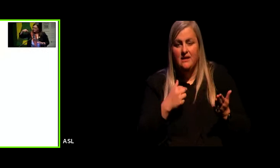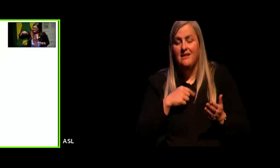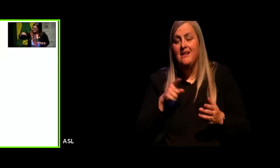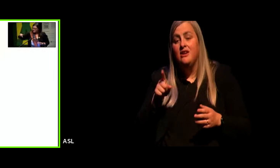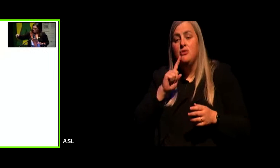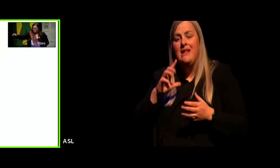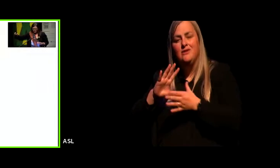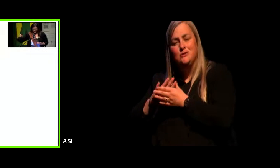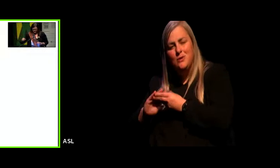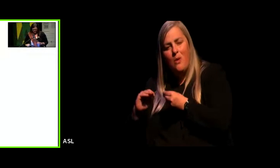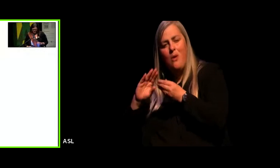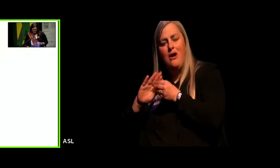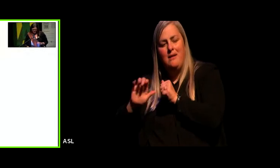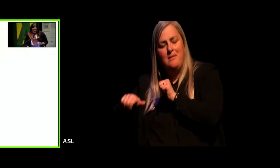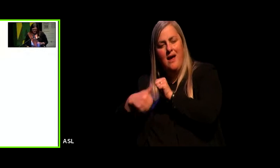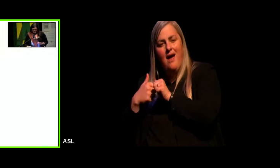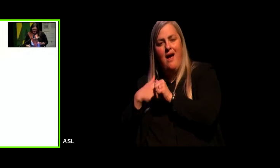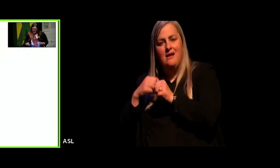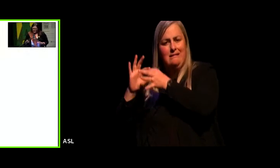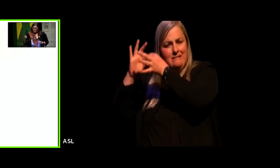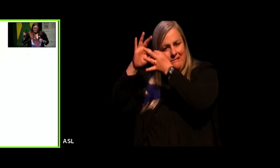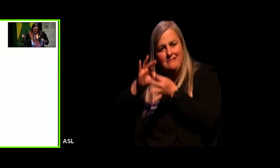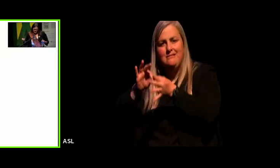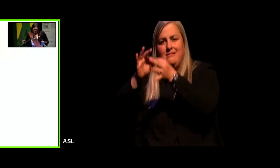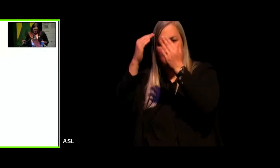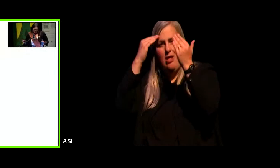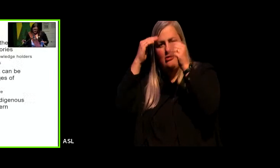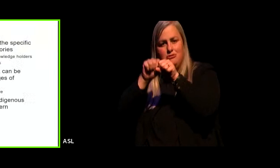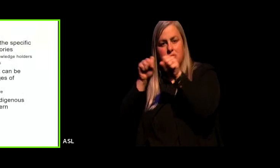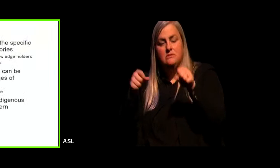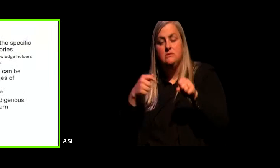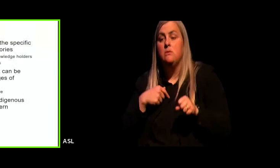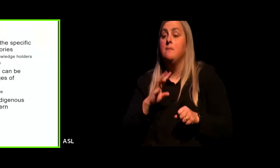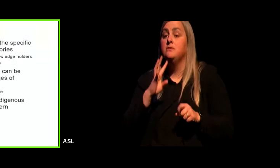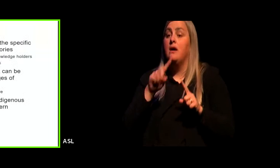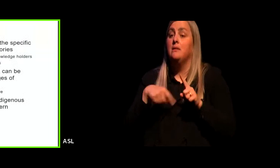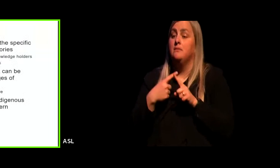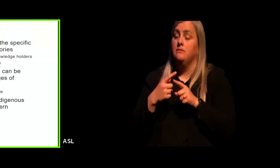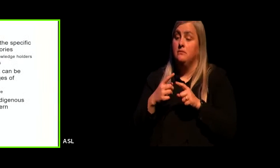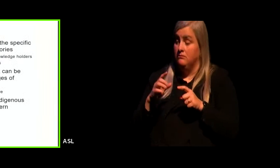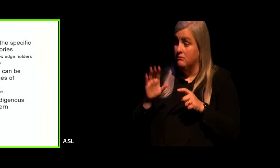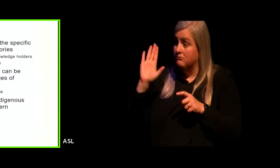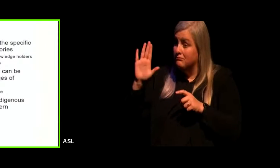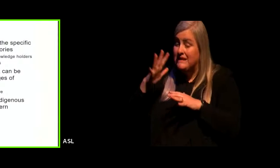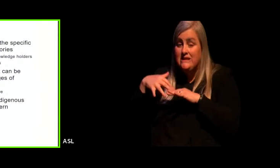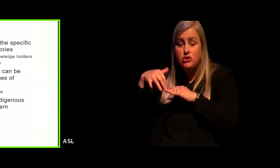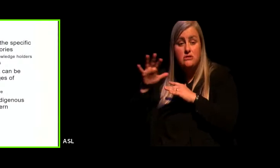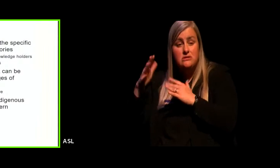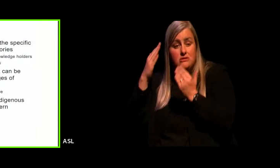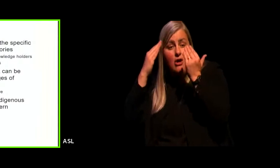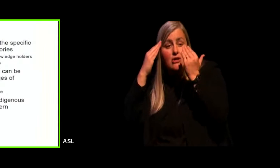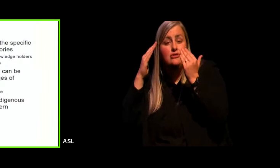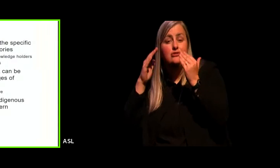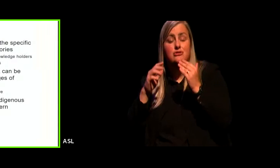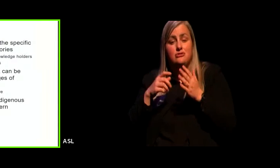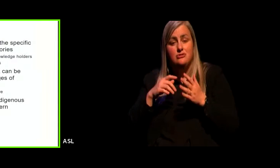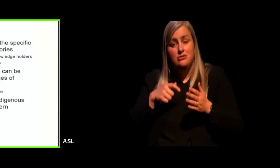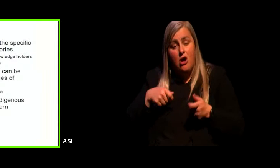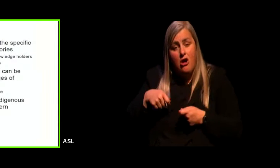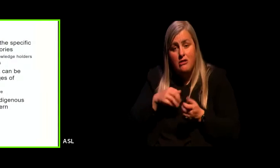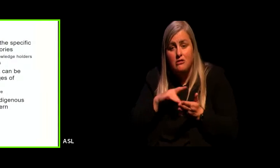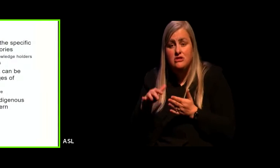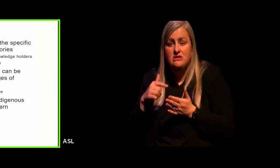that relates to all of those knowledge systems. So when I talk about engaging Indigenous knowledge or knowledges in archaeology, this is